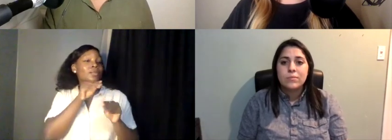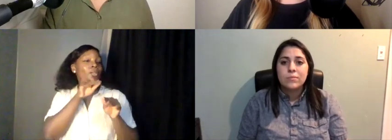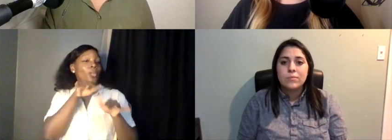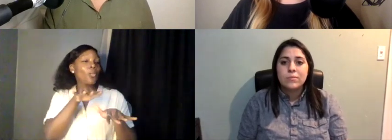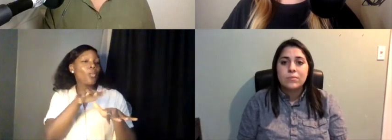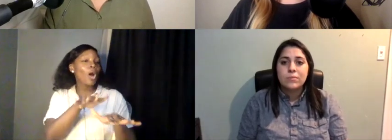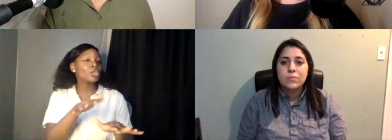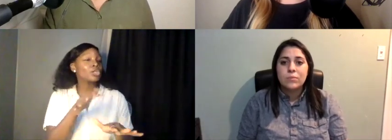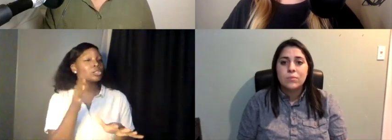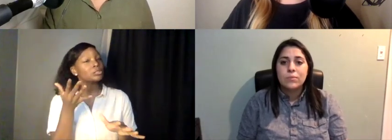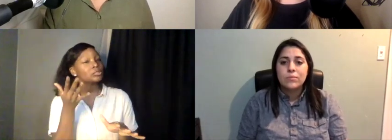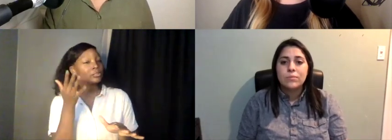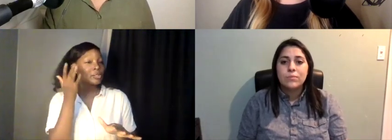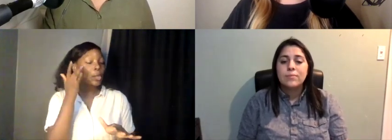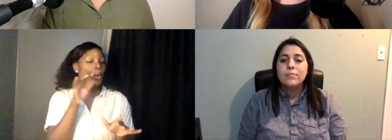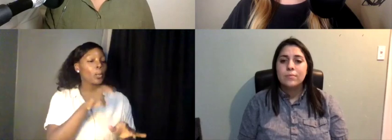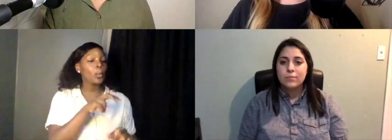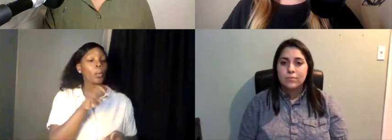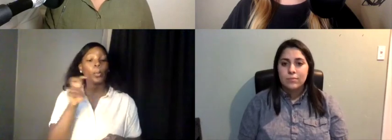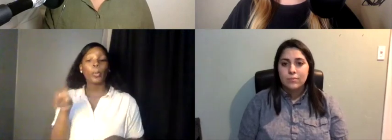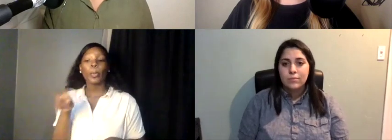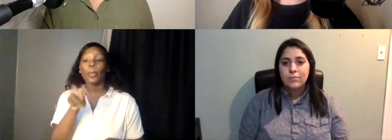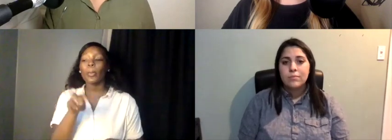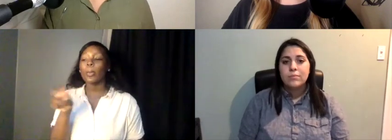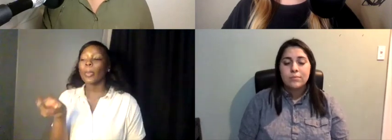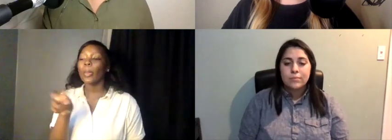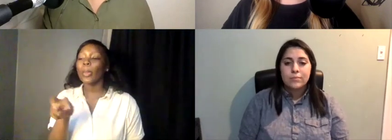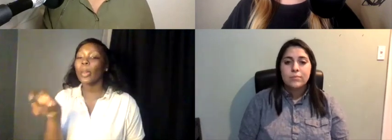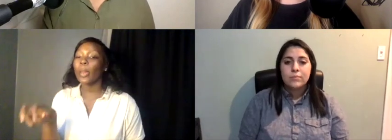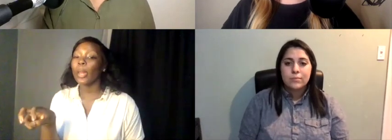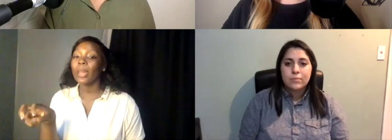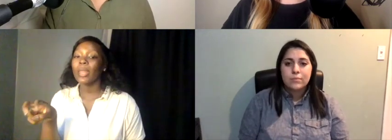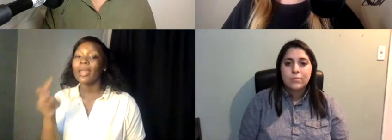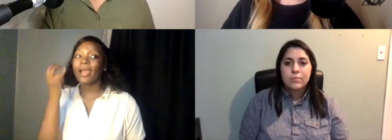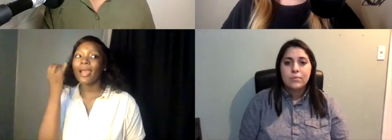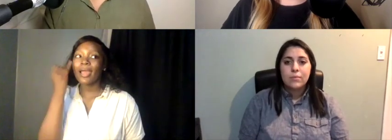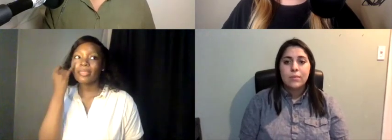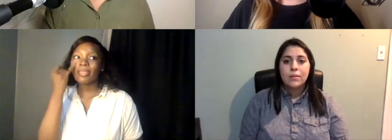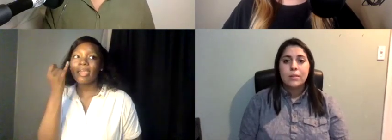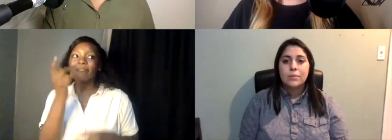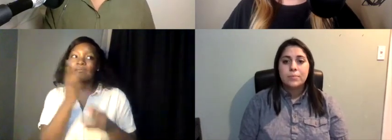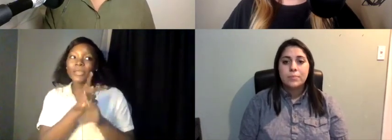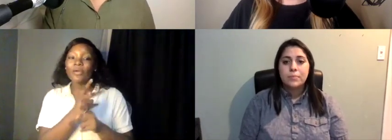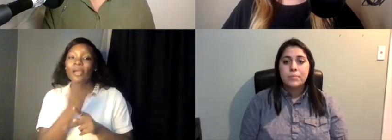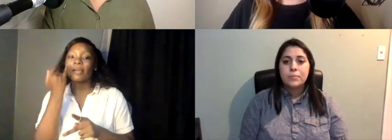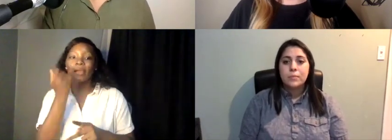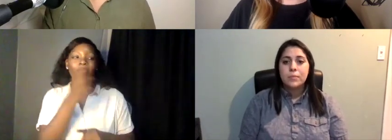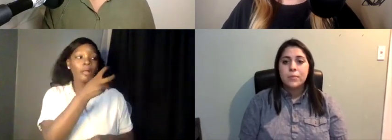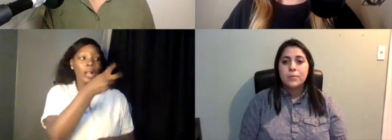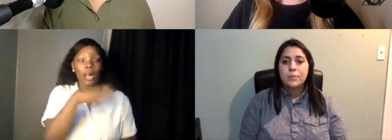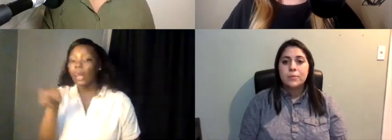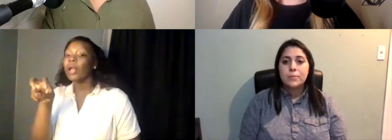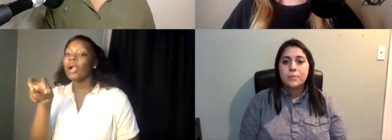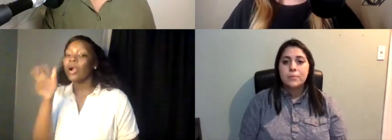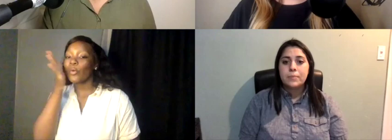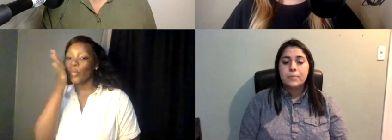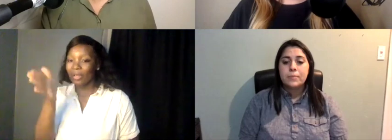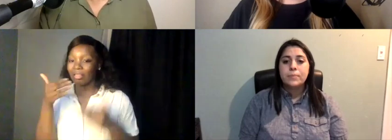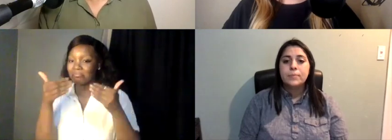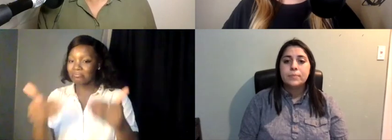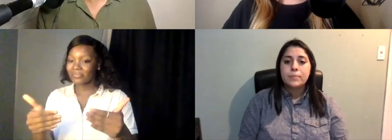then see if I can like make the old switcheroo. You know what I mean? I've definitely done this, not with relationships, with a